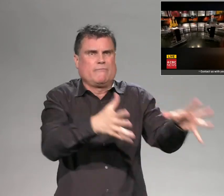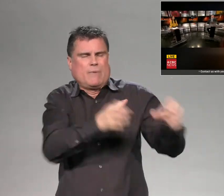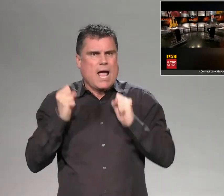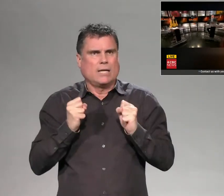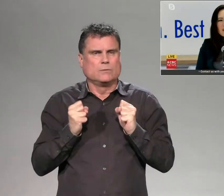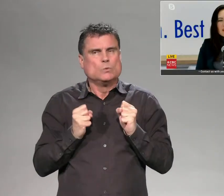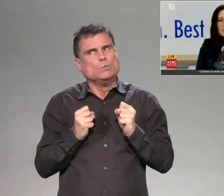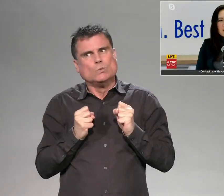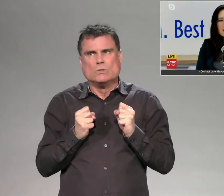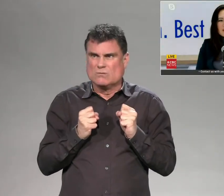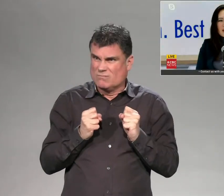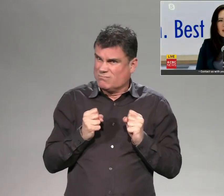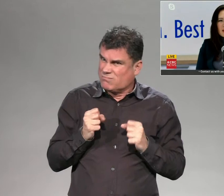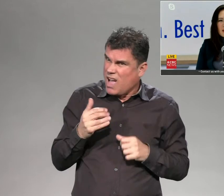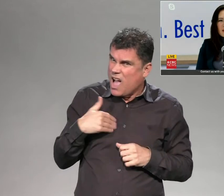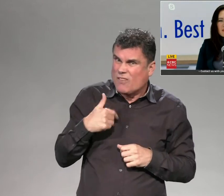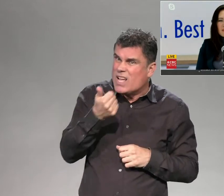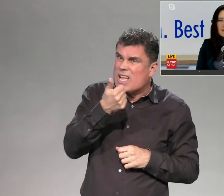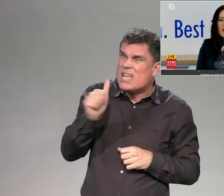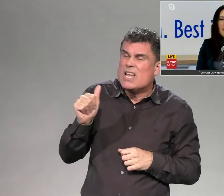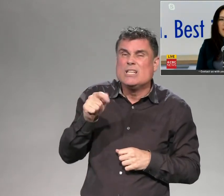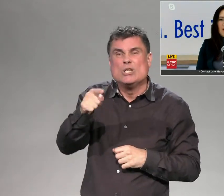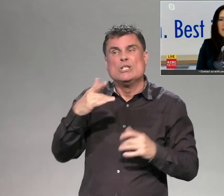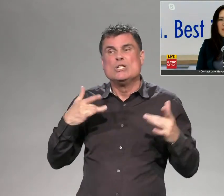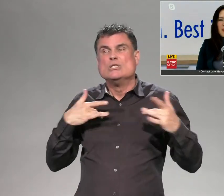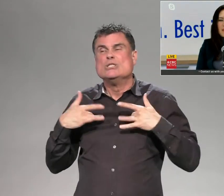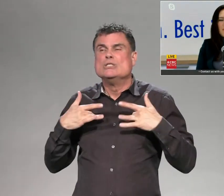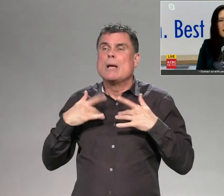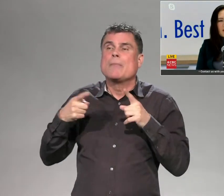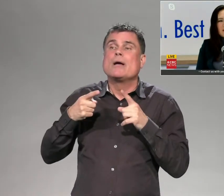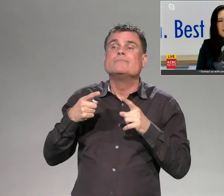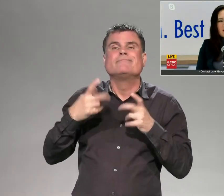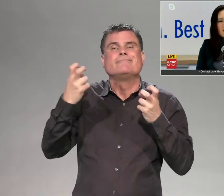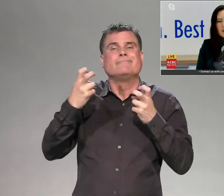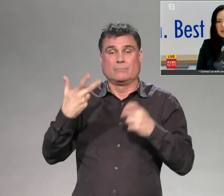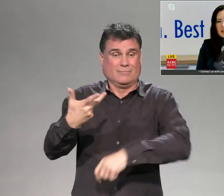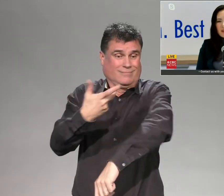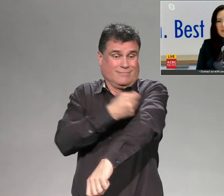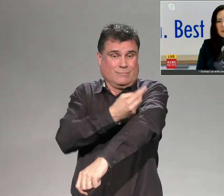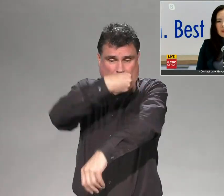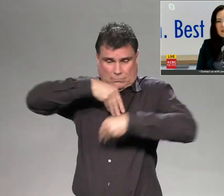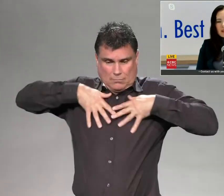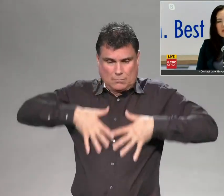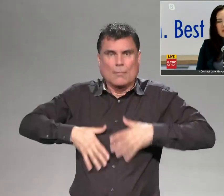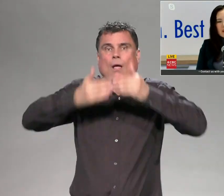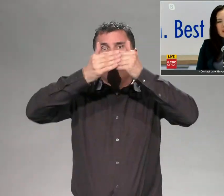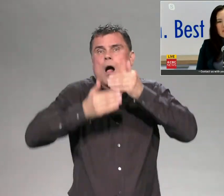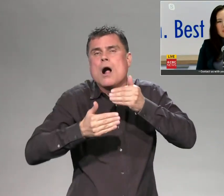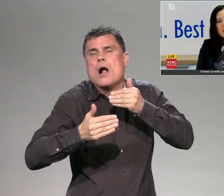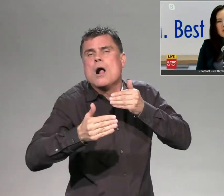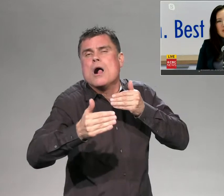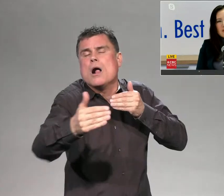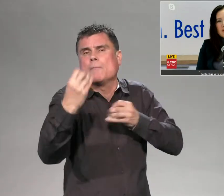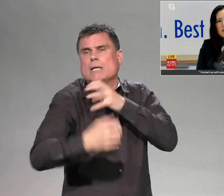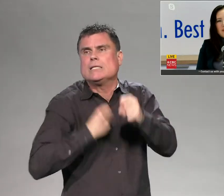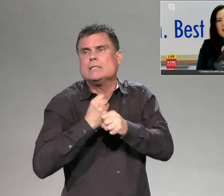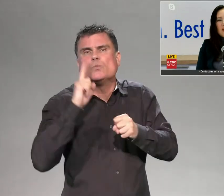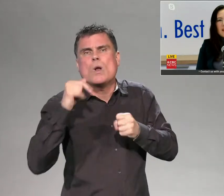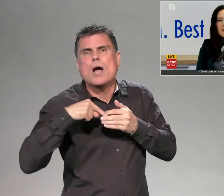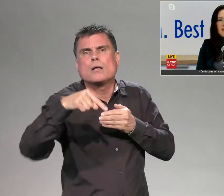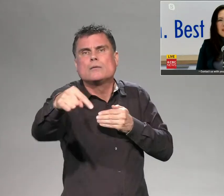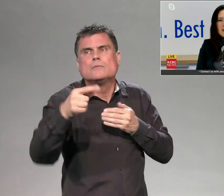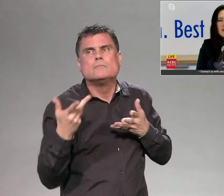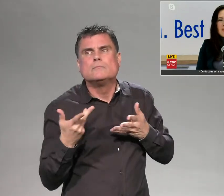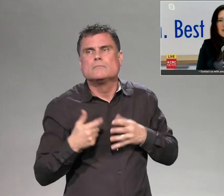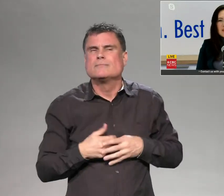I don't think you can dismiss long-term impacts altogether, because as it was mentioned earlier,